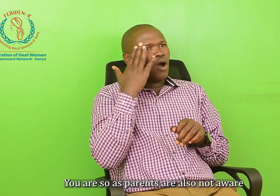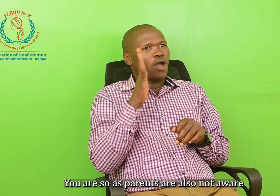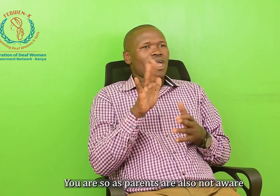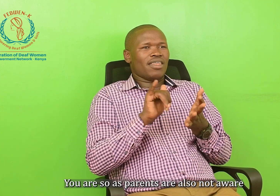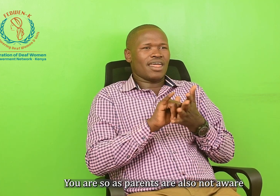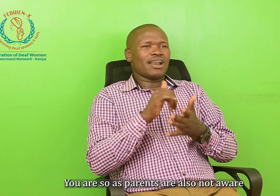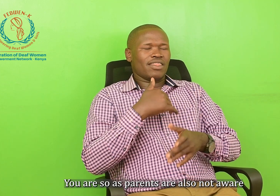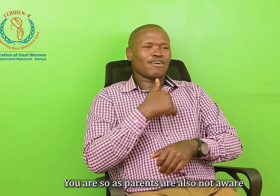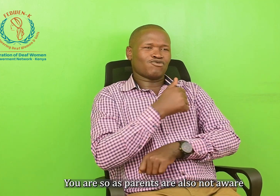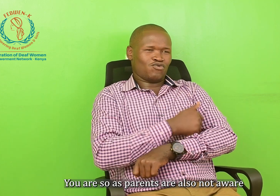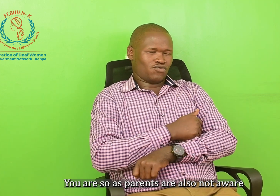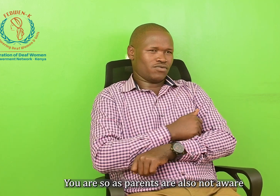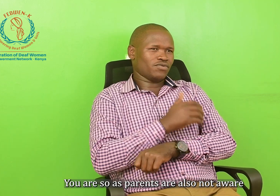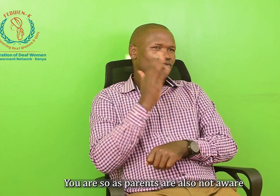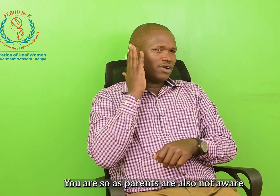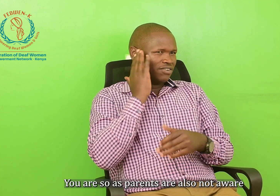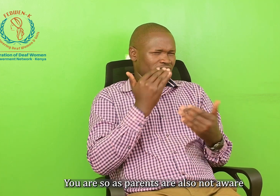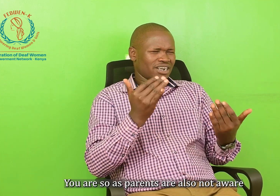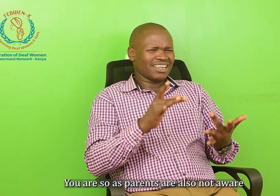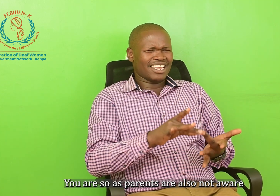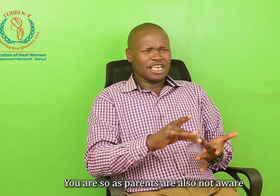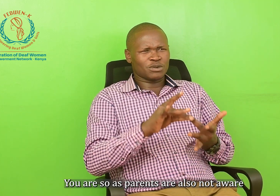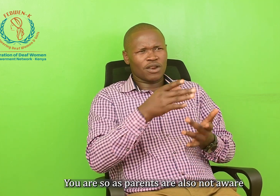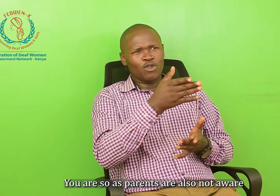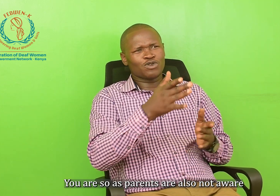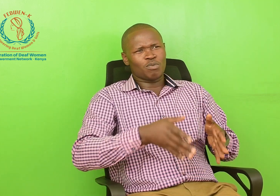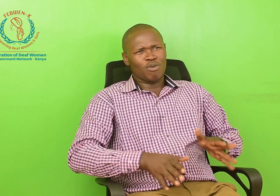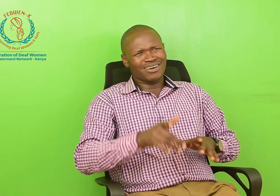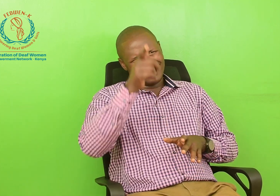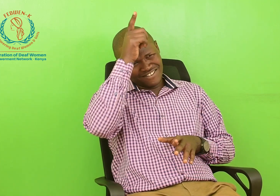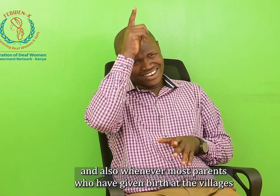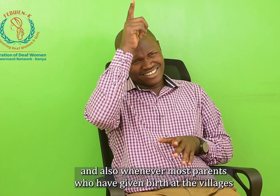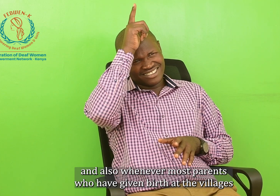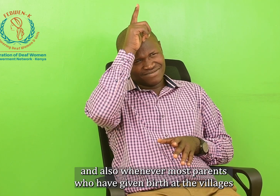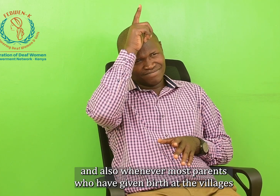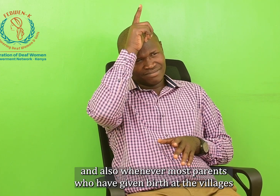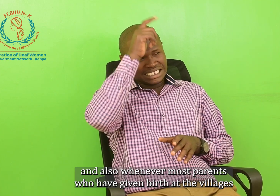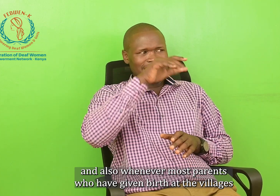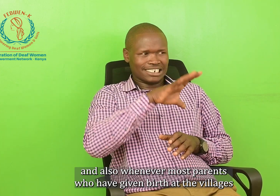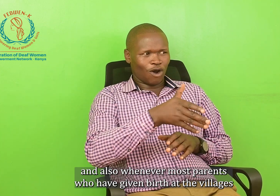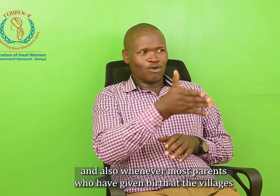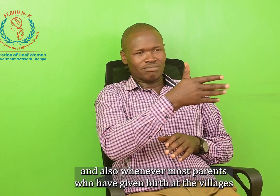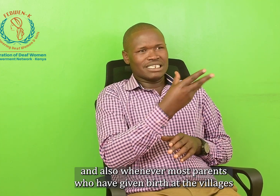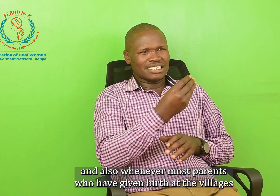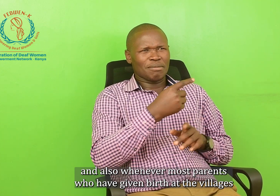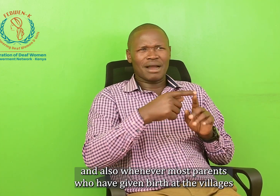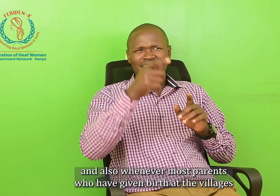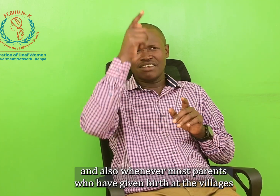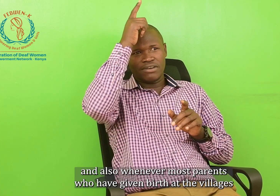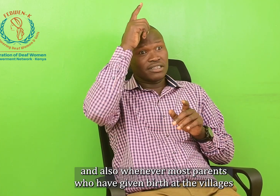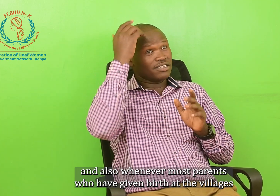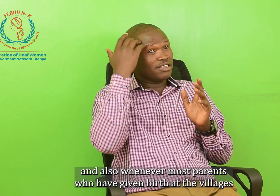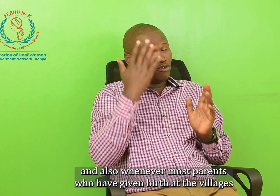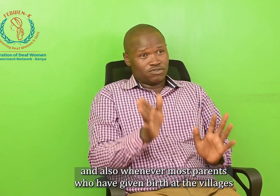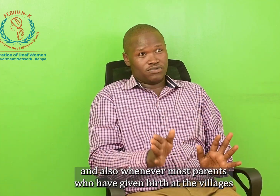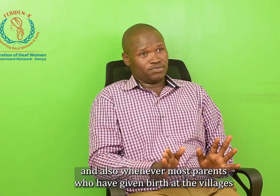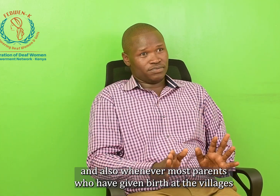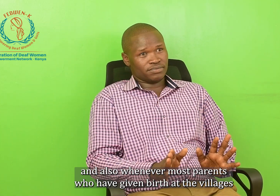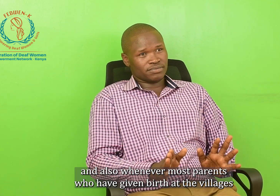at. So these parents are also not aware. And also whenever most parents who have given birth at the